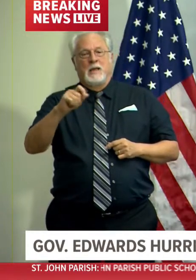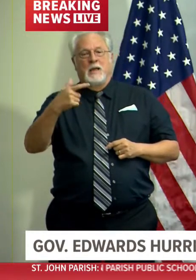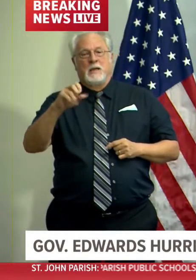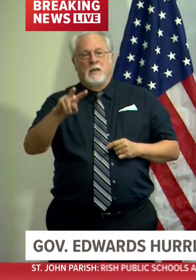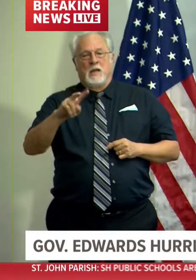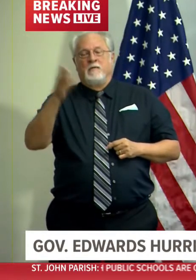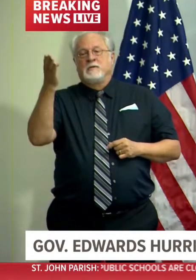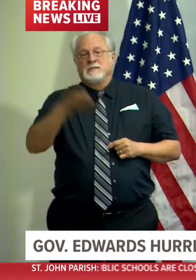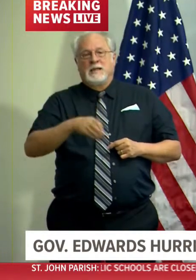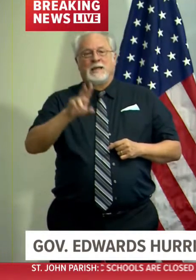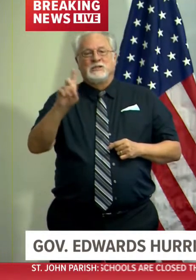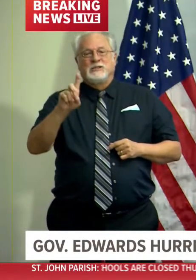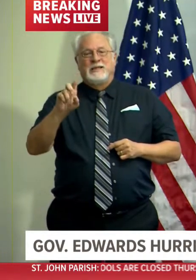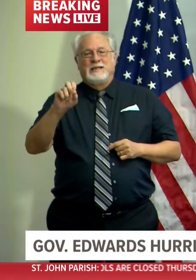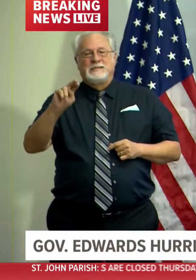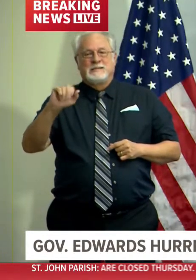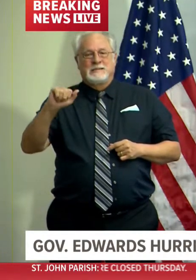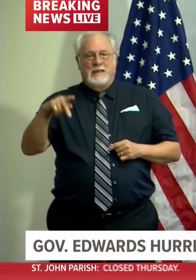dcfs.la.gov/DSNAP.